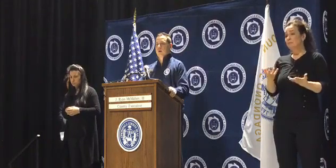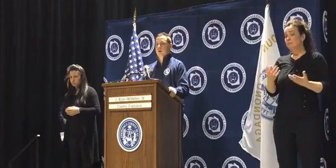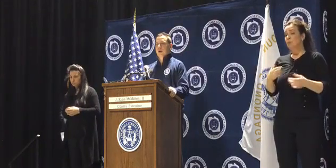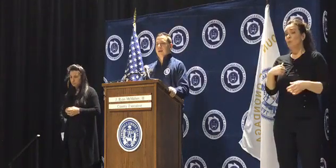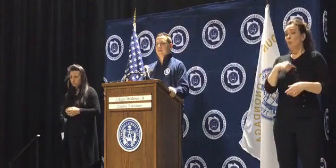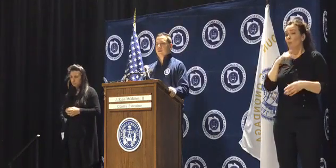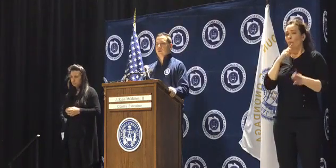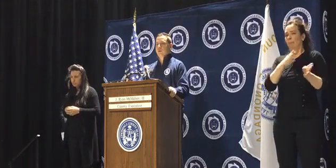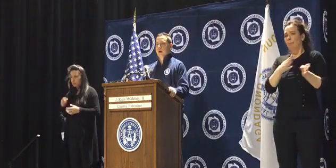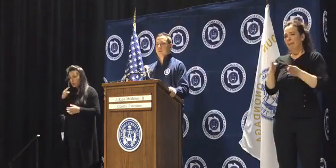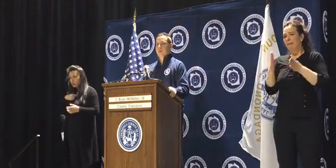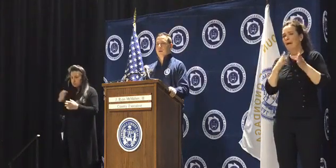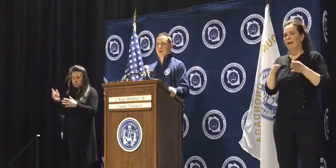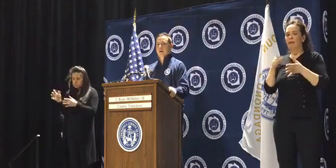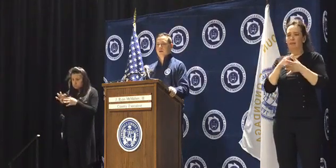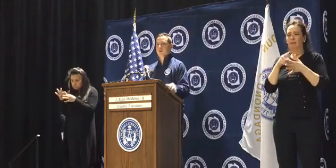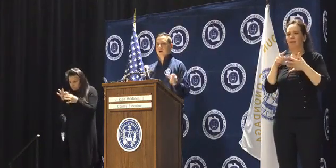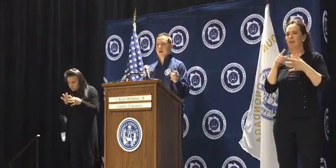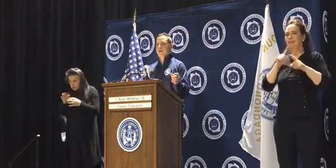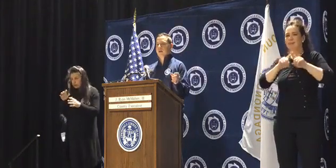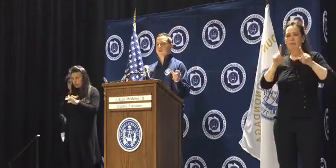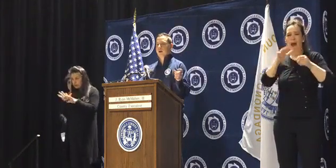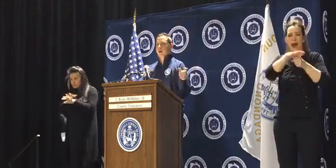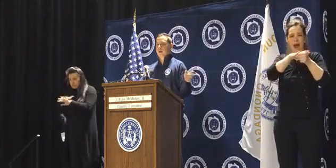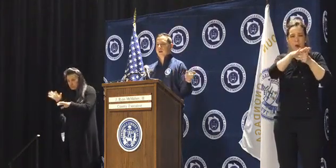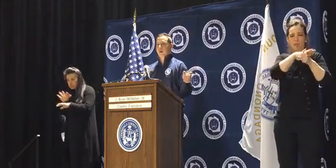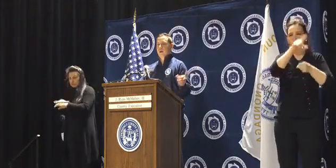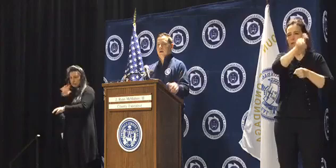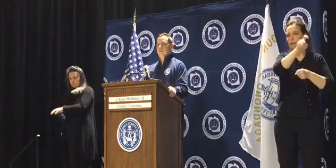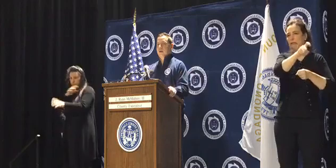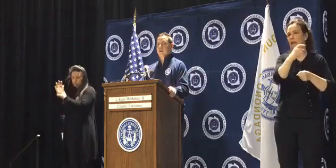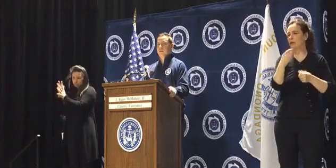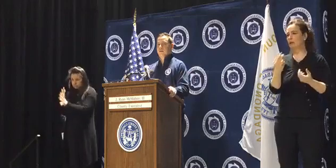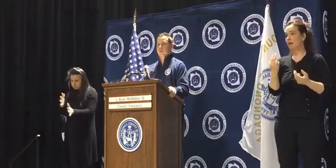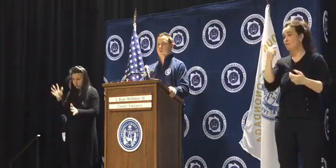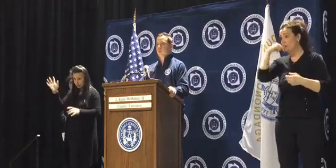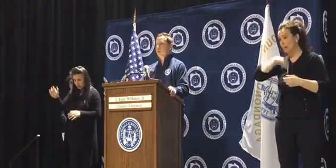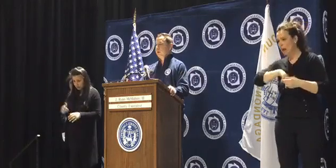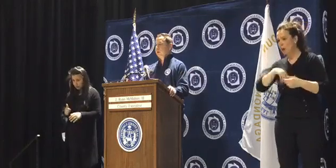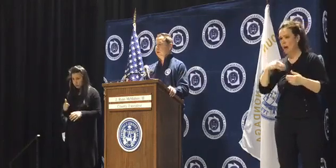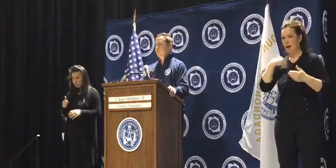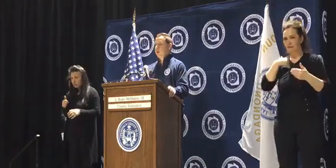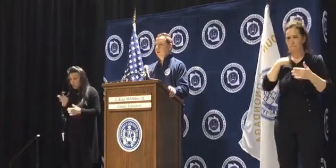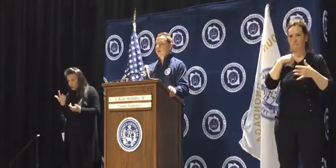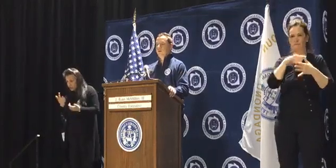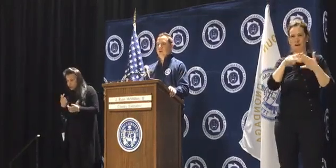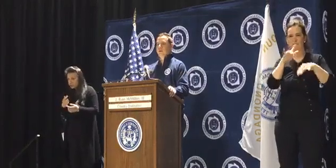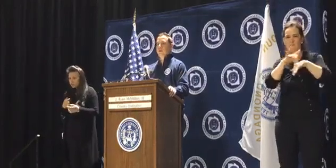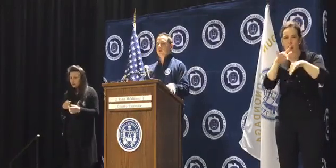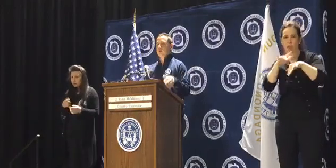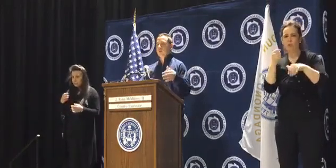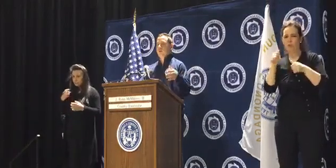for ICU beds, part of that is trying to identify ventilators and where we can get them. And so that's a work in